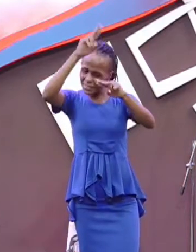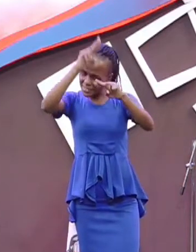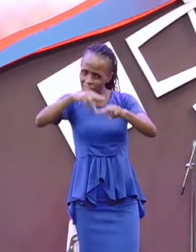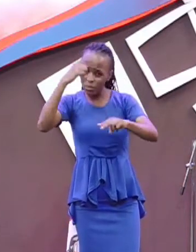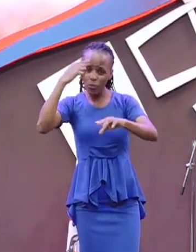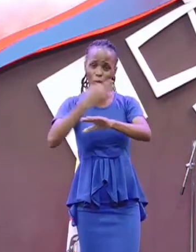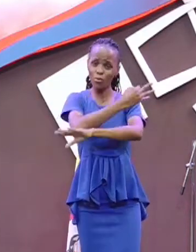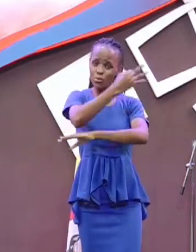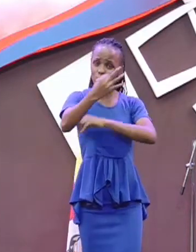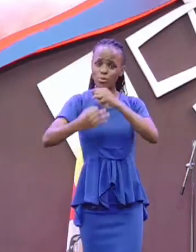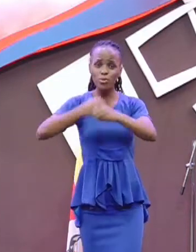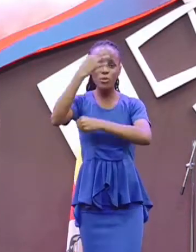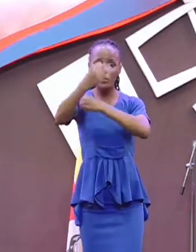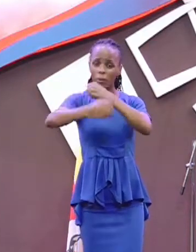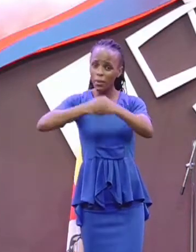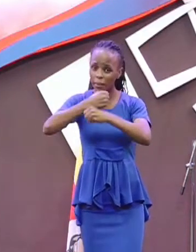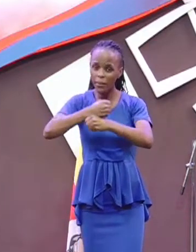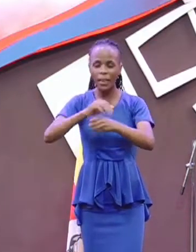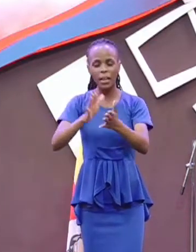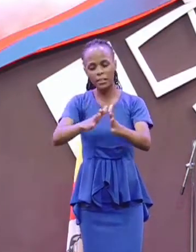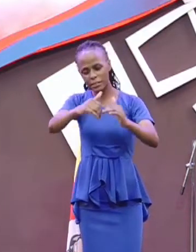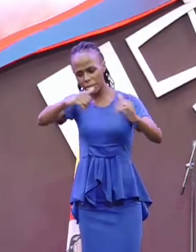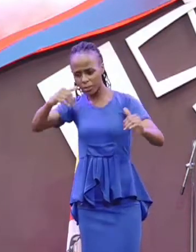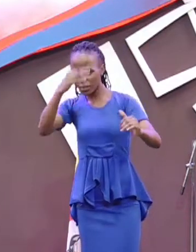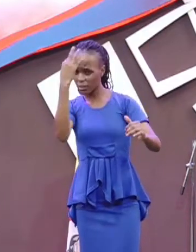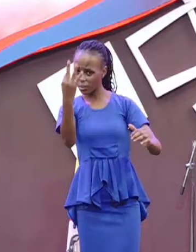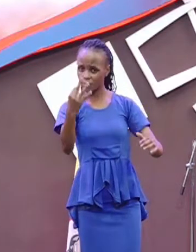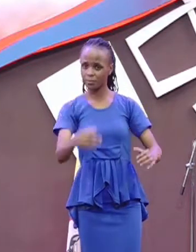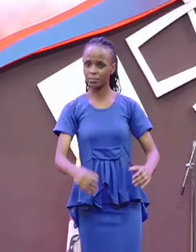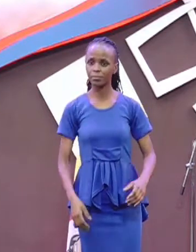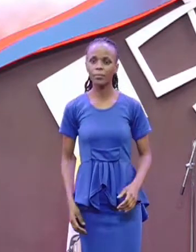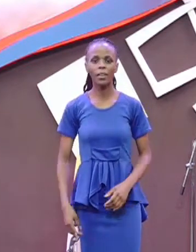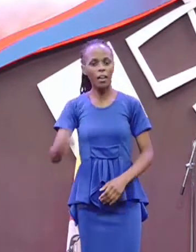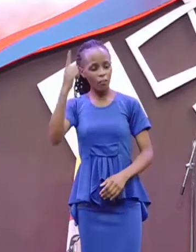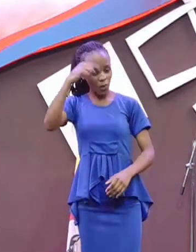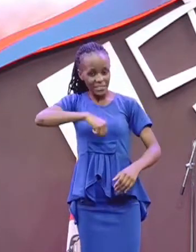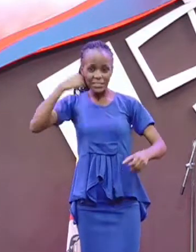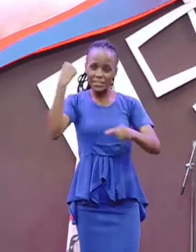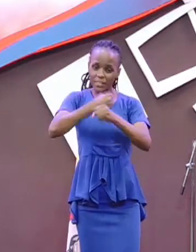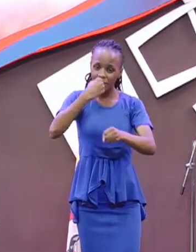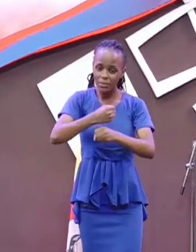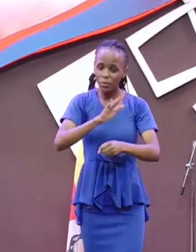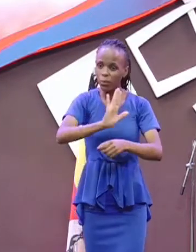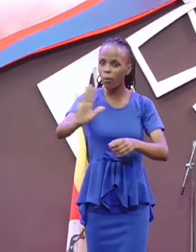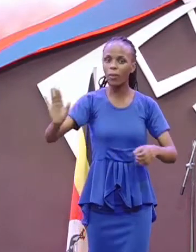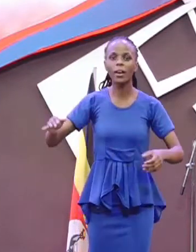And he made them sit for 3 years. He separated 3 for himself. And they did the